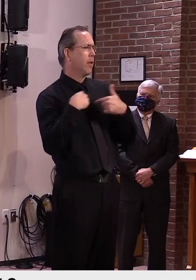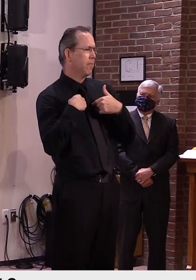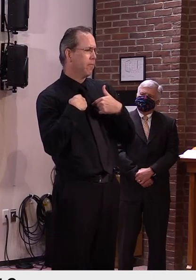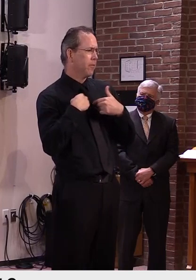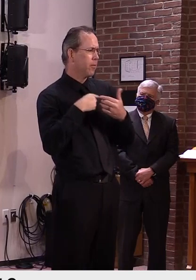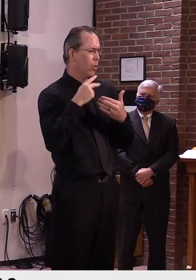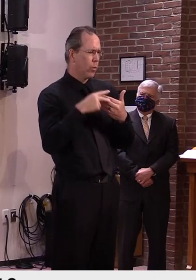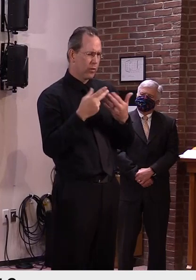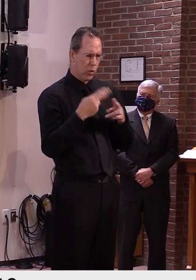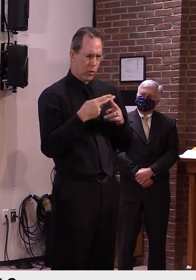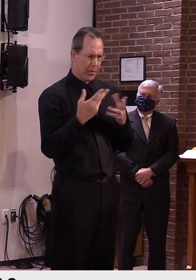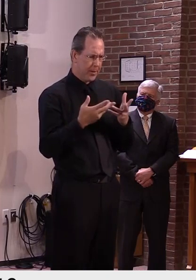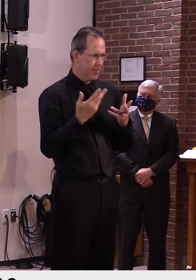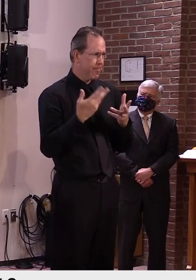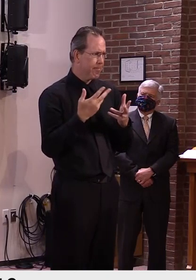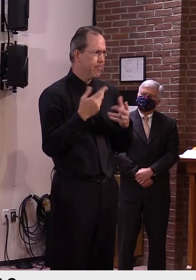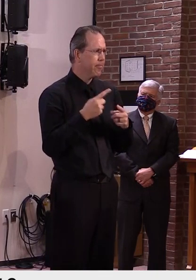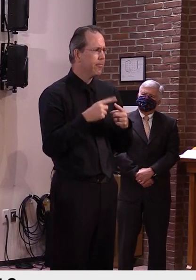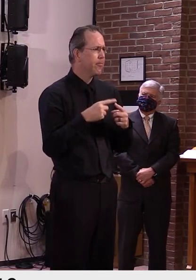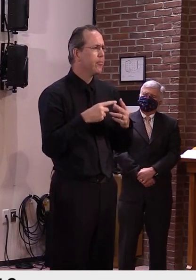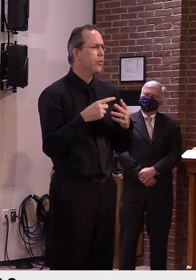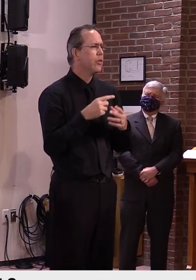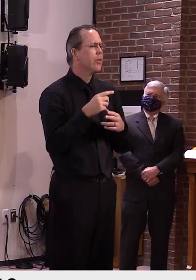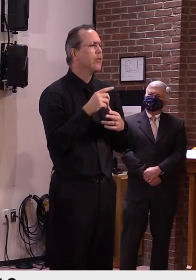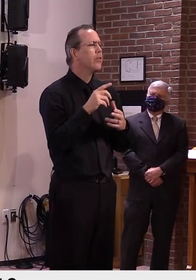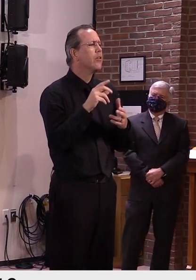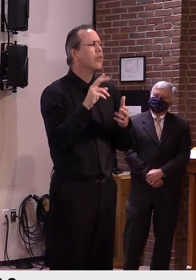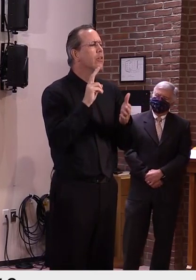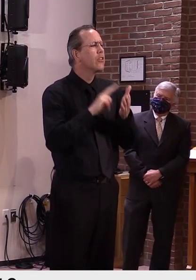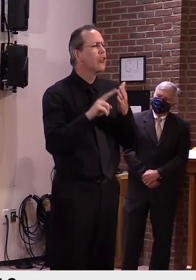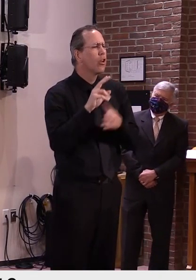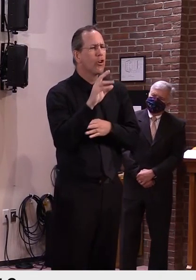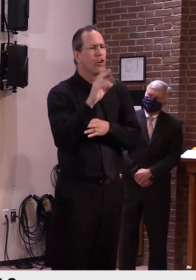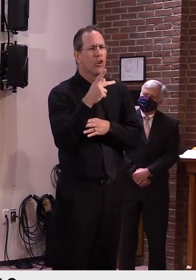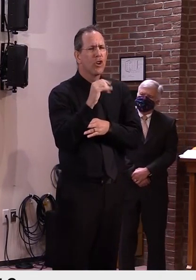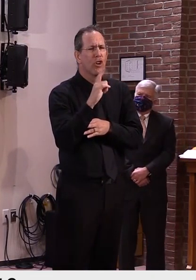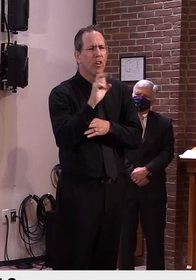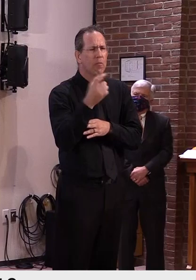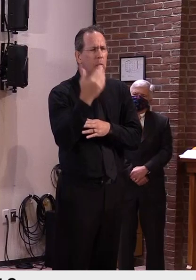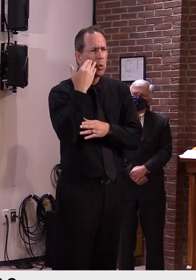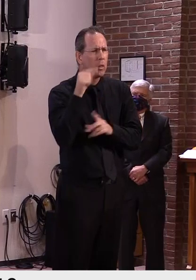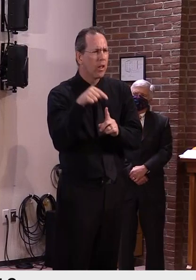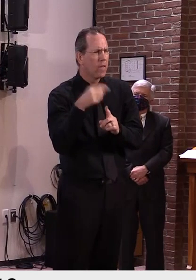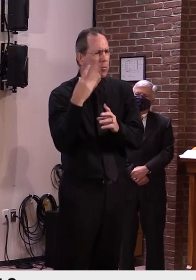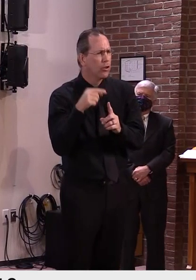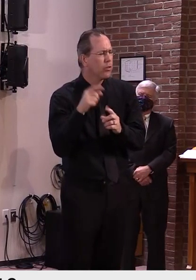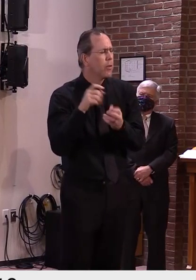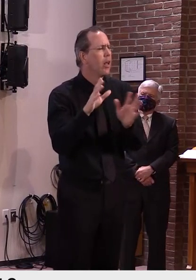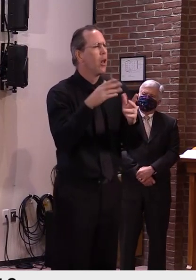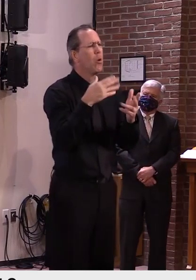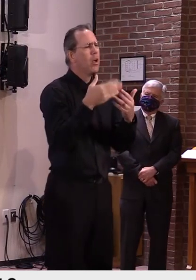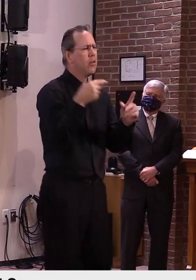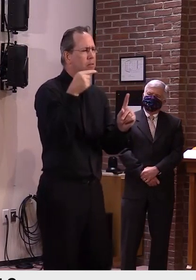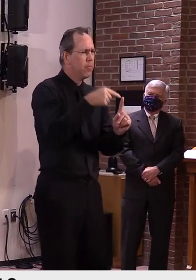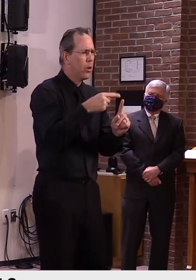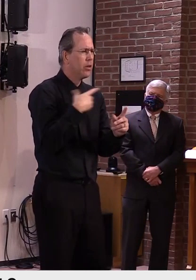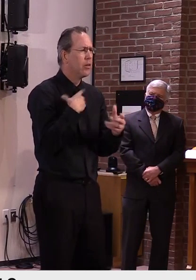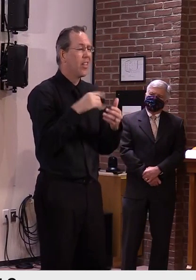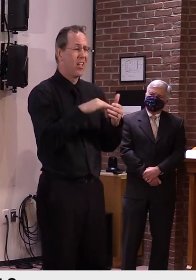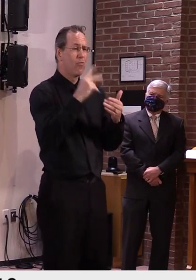maybe Secretary Curley might be able to describe that, but we have a program in place that with the CARES